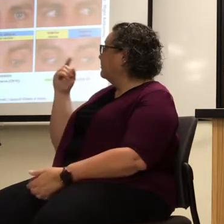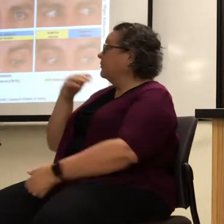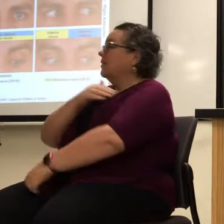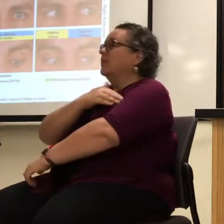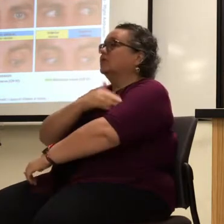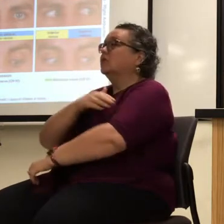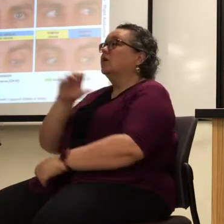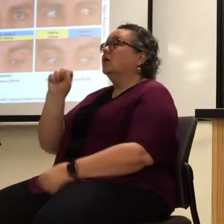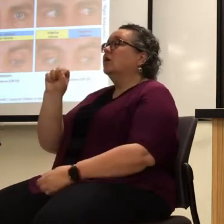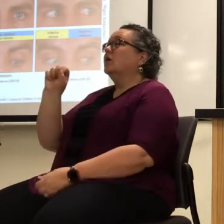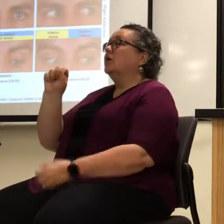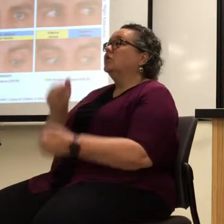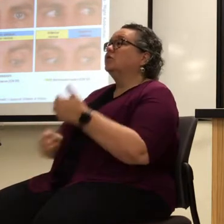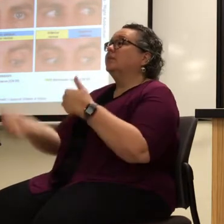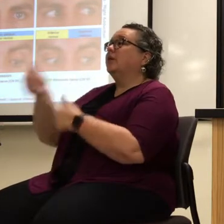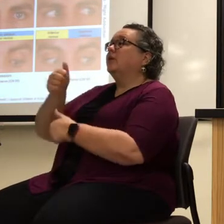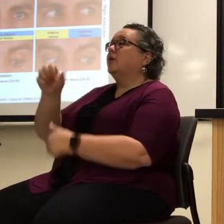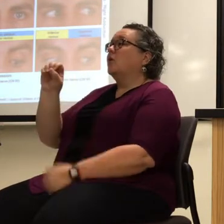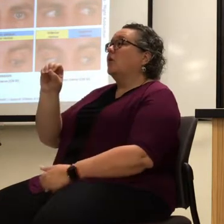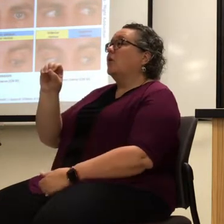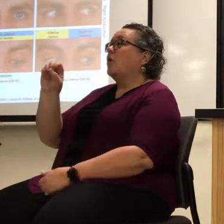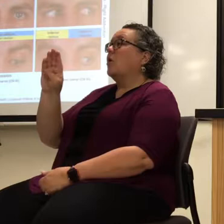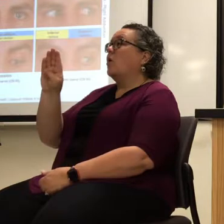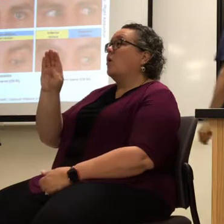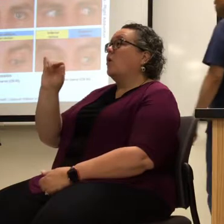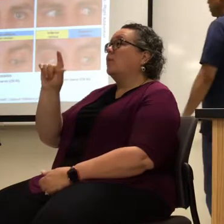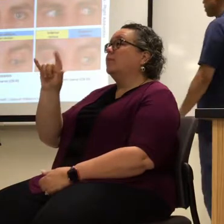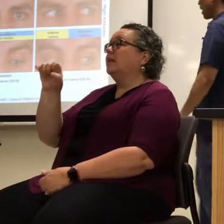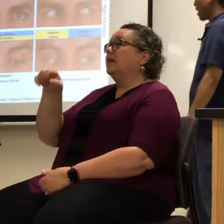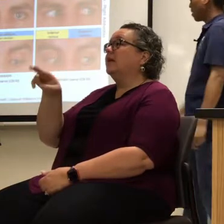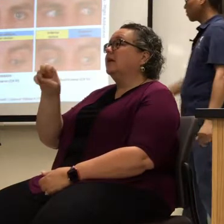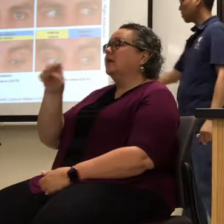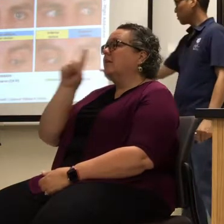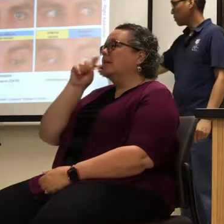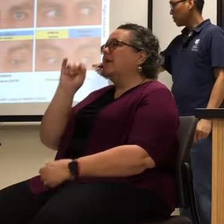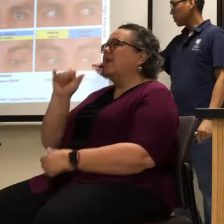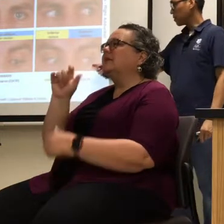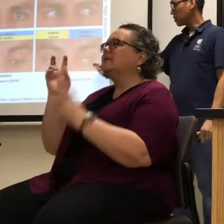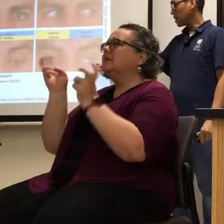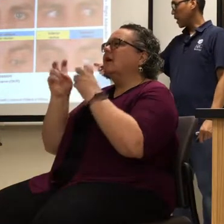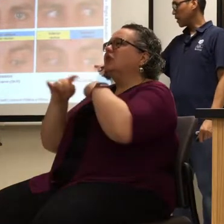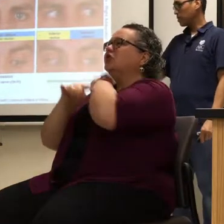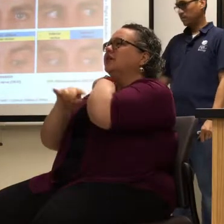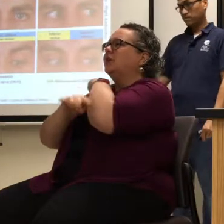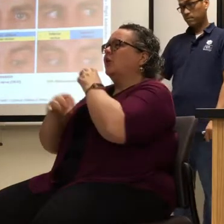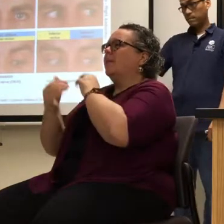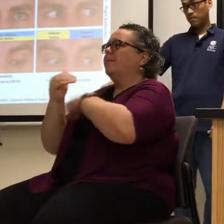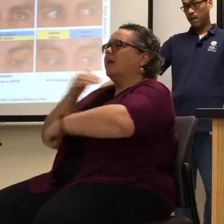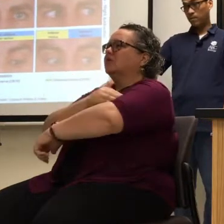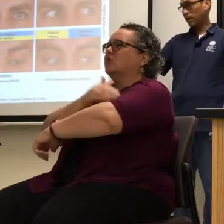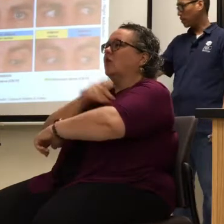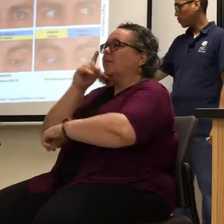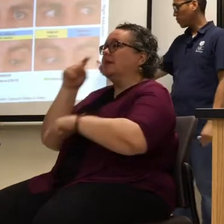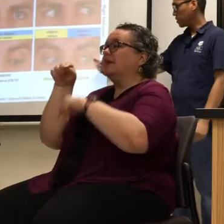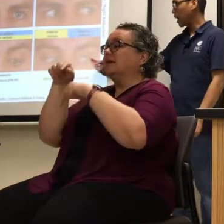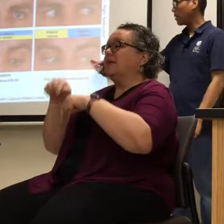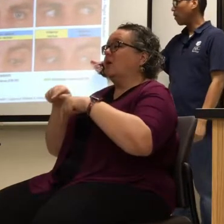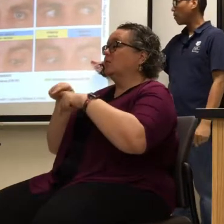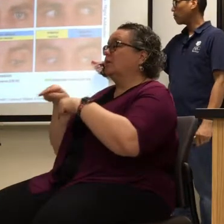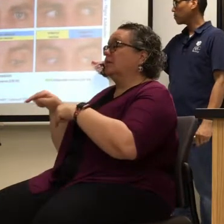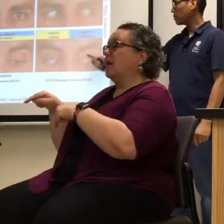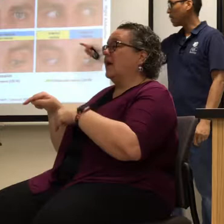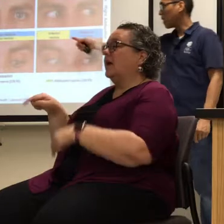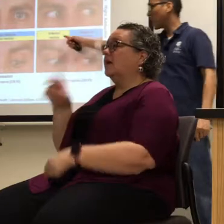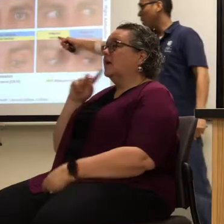Superior oblique, they call that the cheater muscle because it helps you look down to the side. Like this